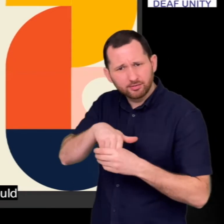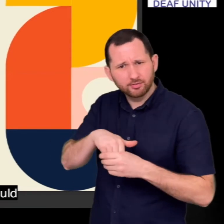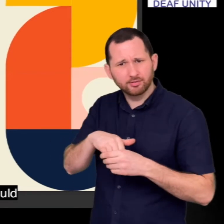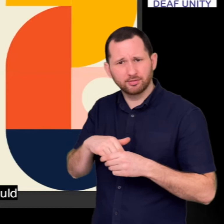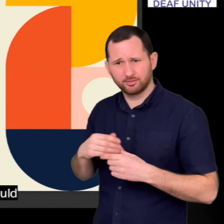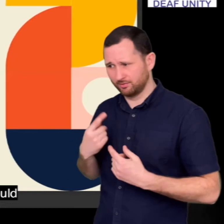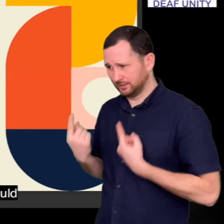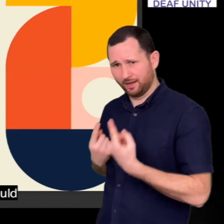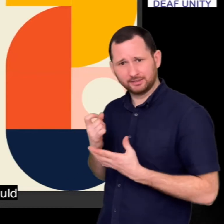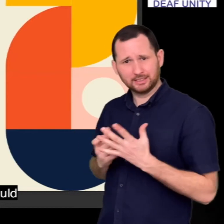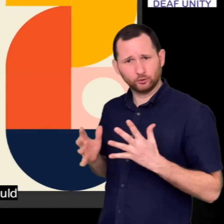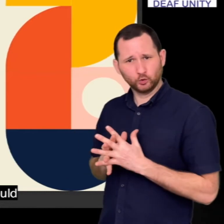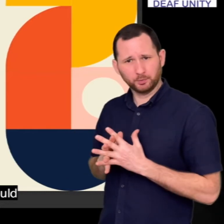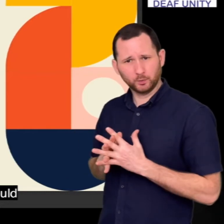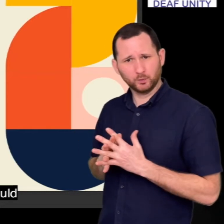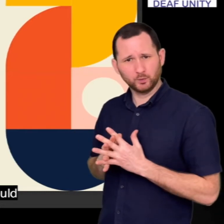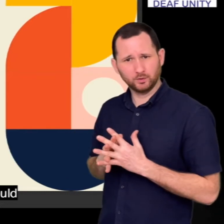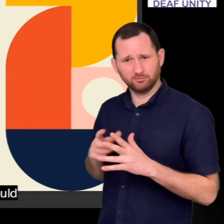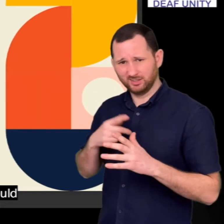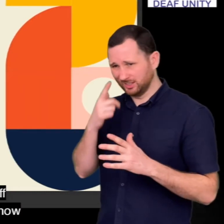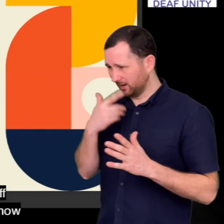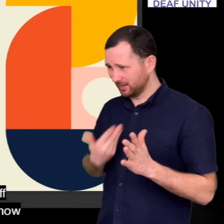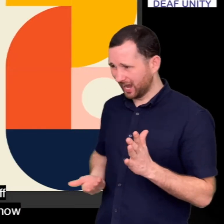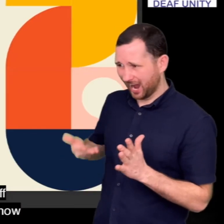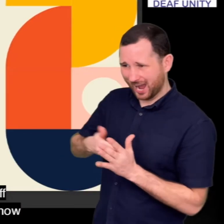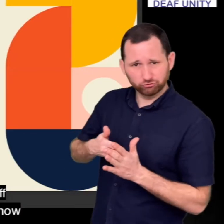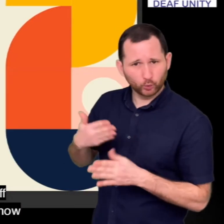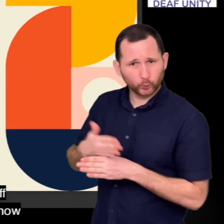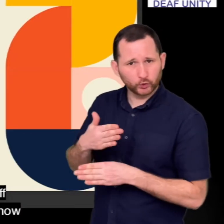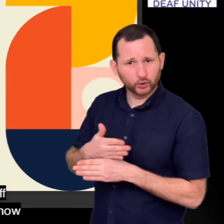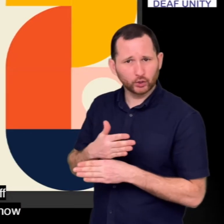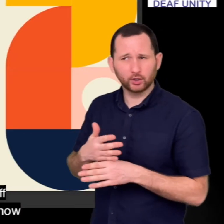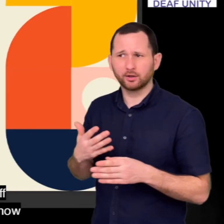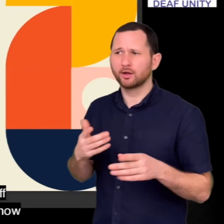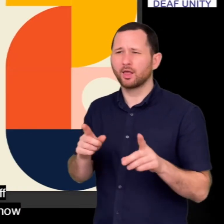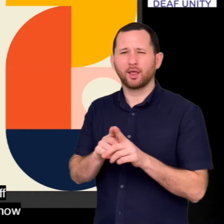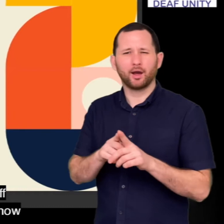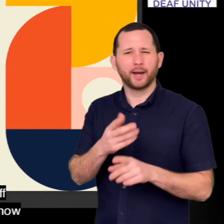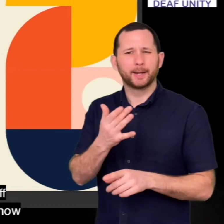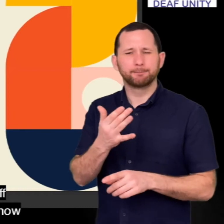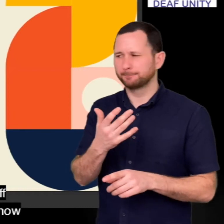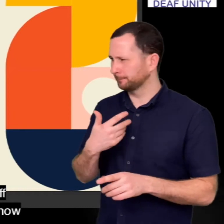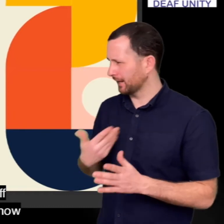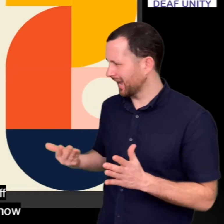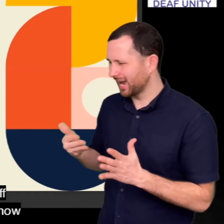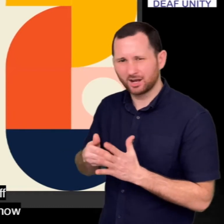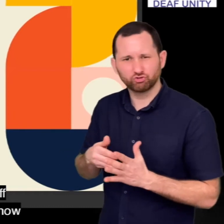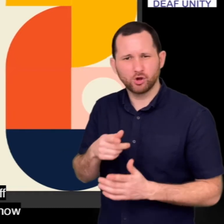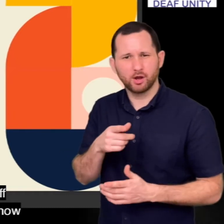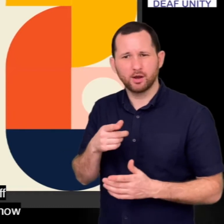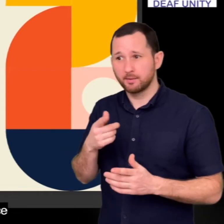a CSW would do, I would imagine. But the additional stuff we offer, such